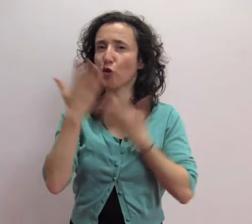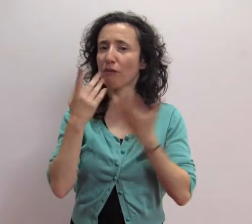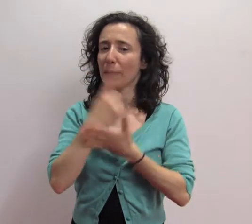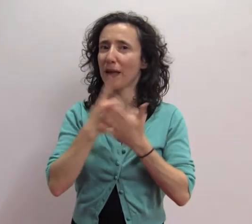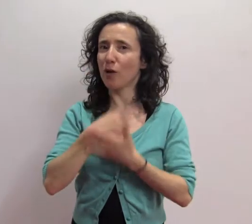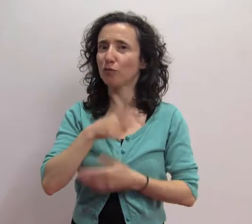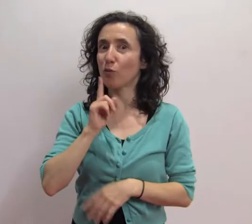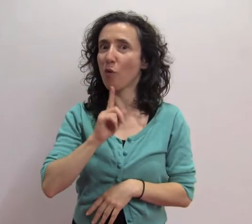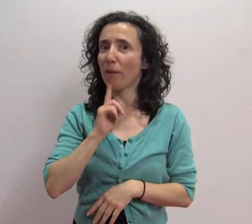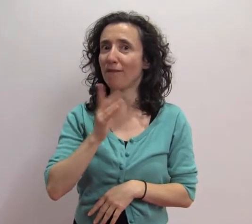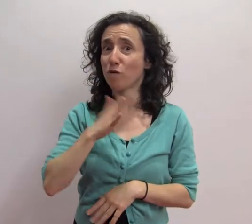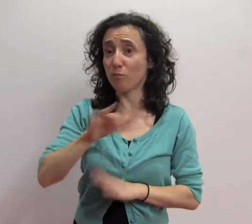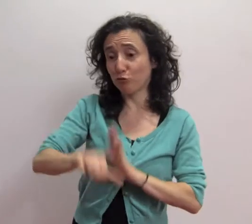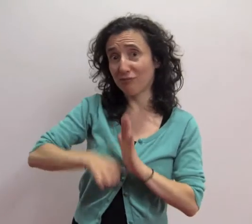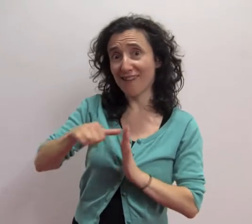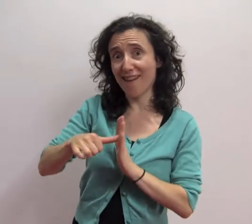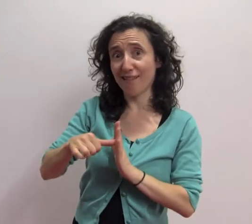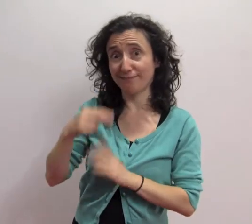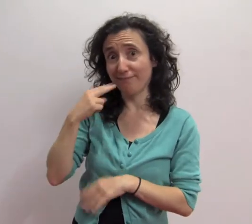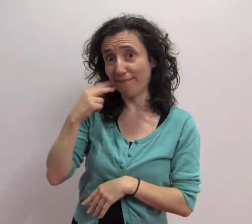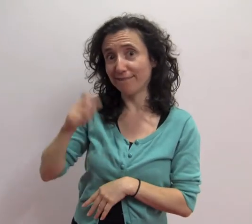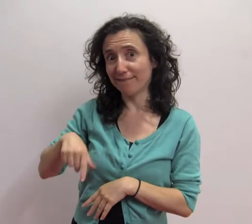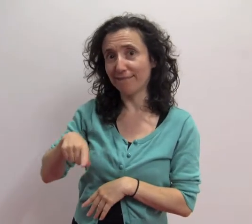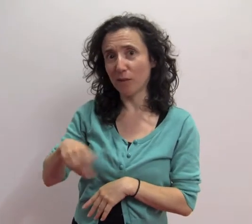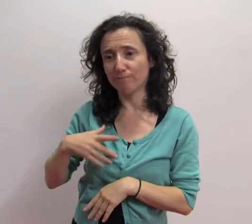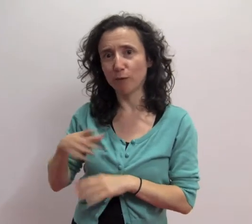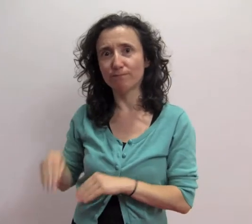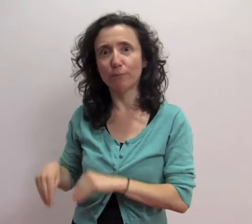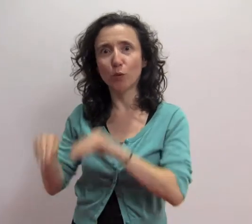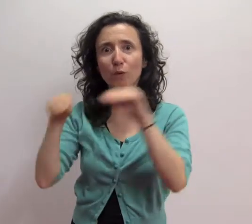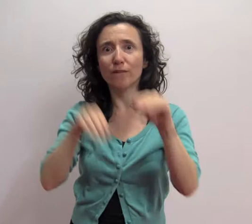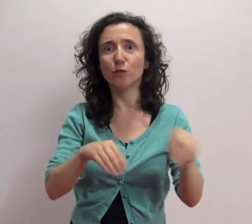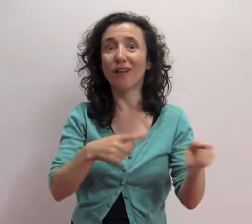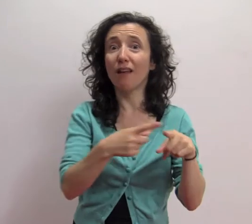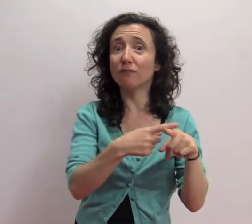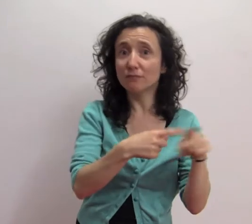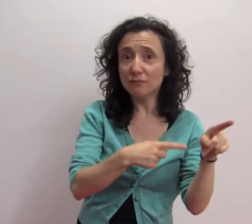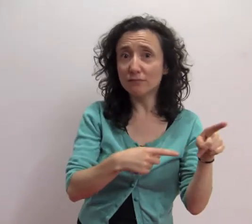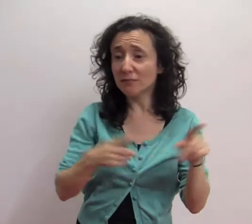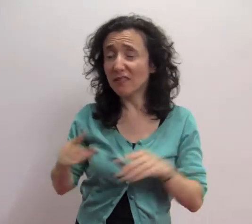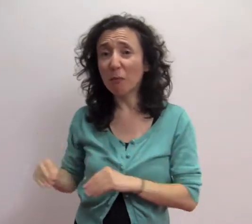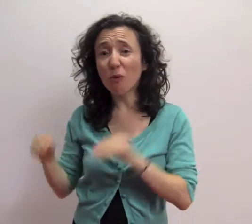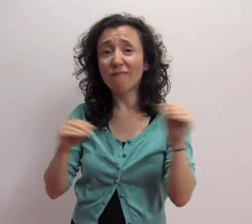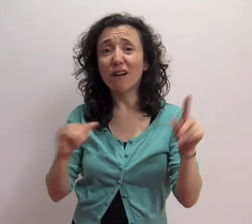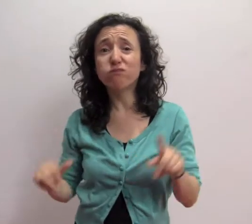Journey. The story is about a woman who's from Sri Lanka and she's deaf. She wants to move to